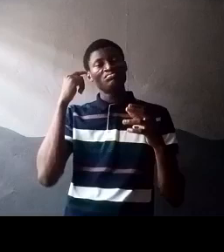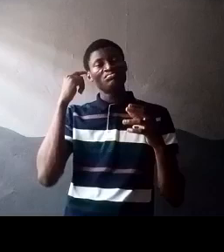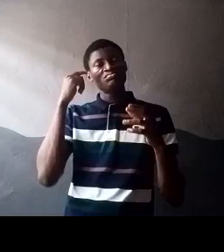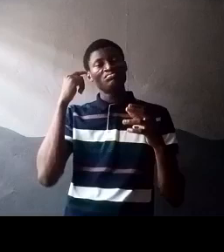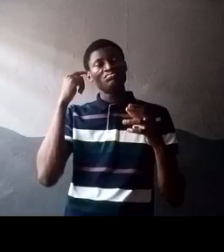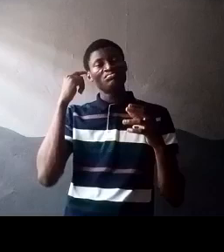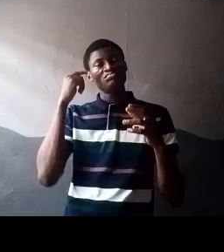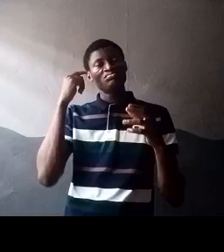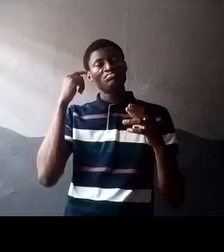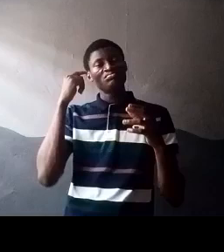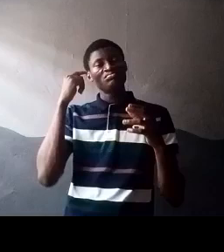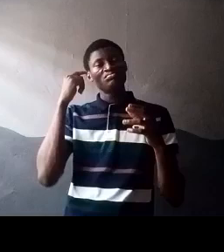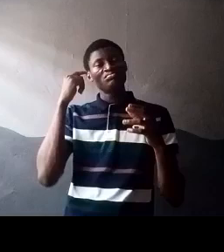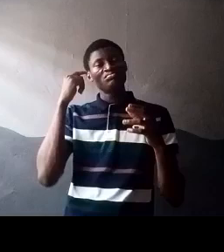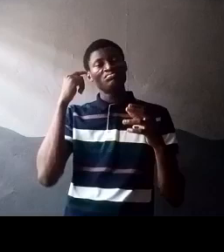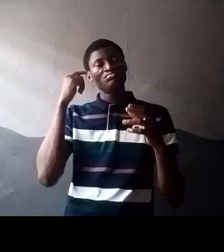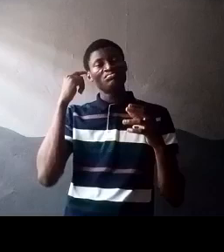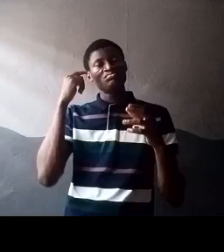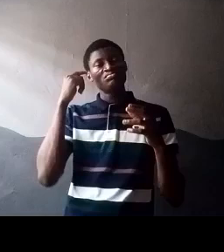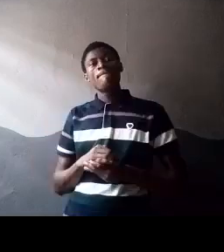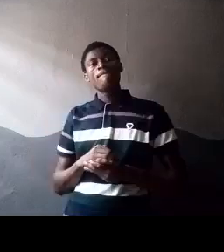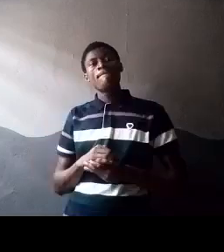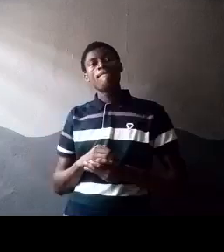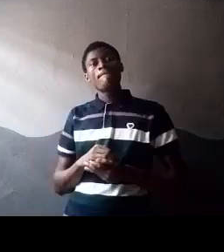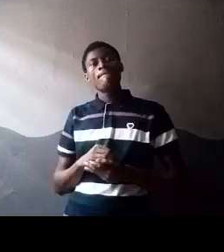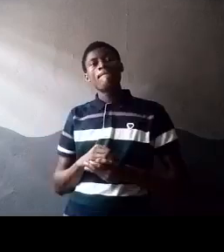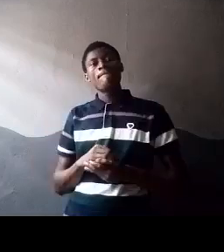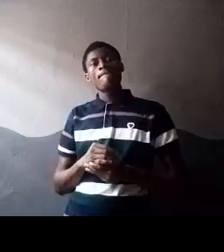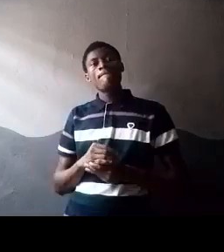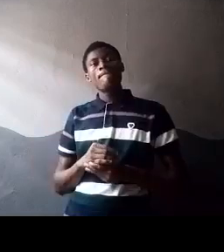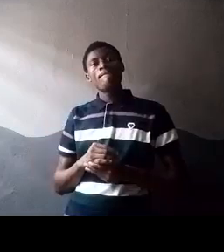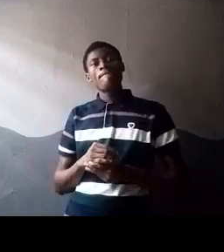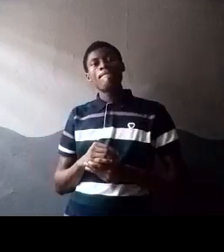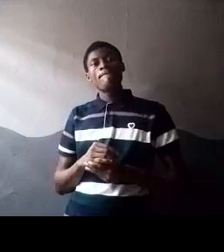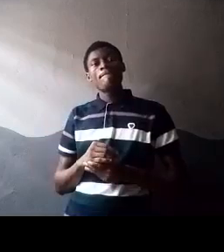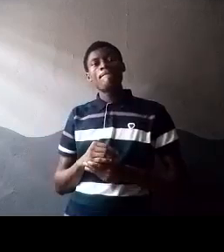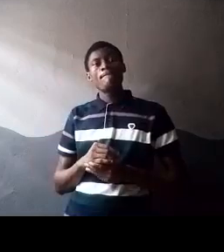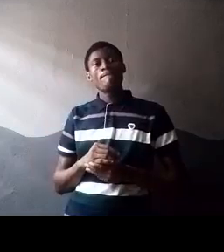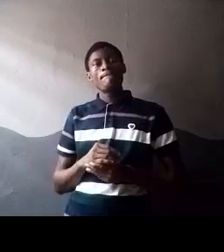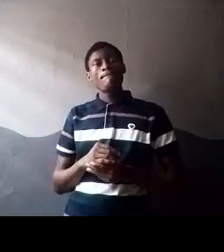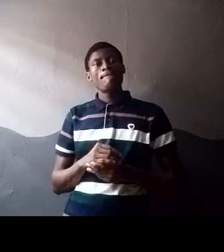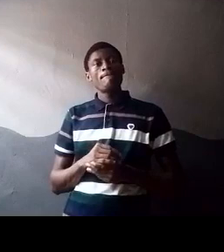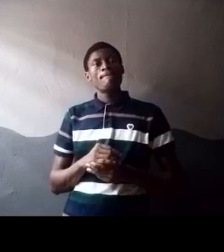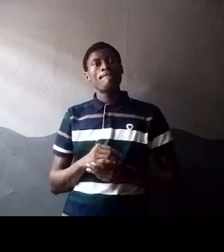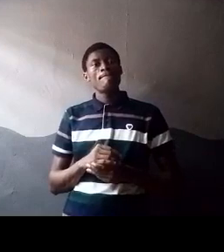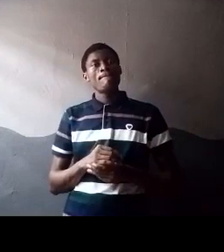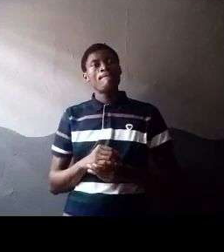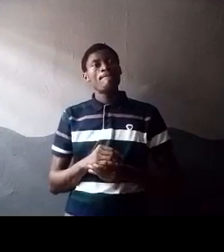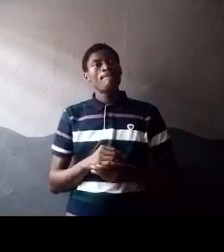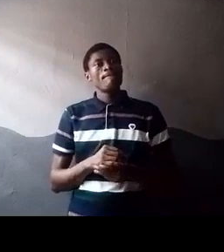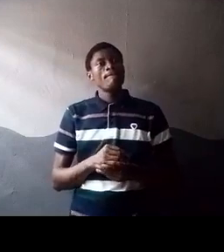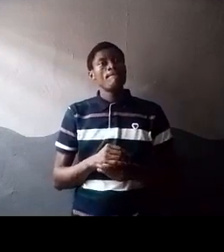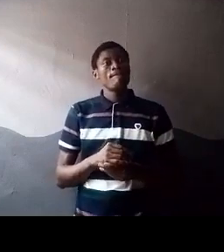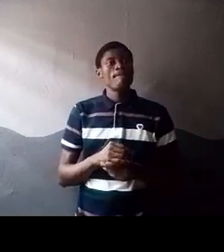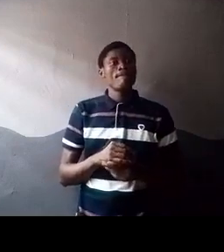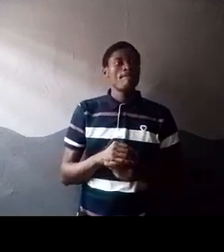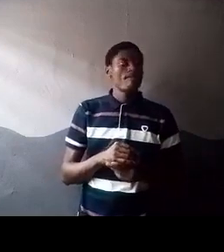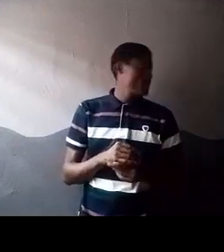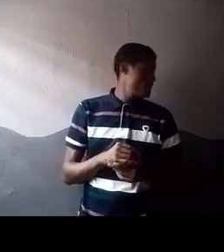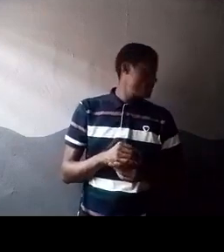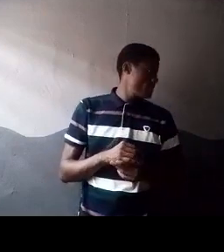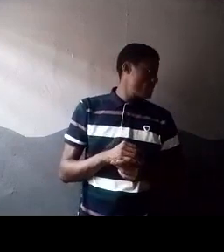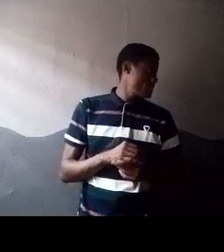many things and answer questions at the end. And thank you very much to our interpreter.